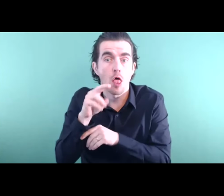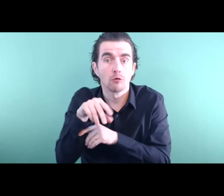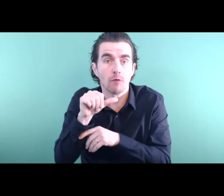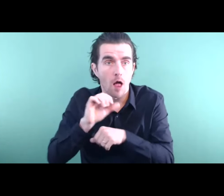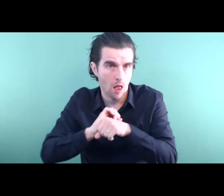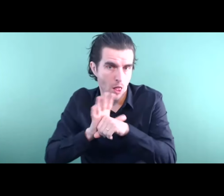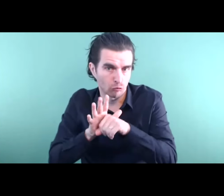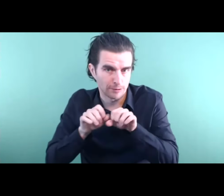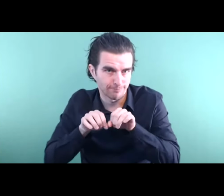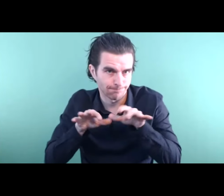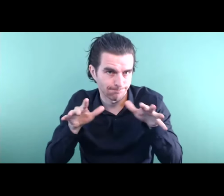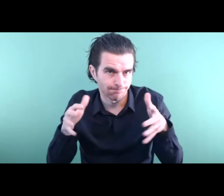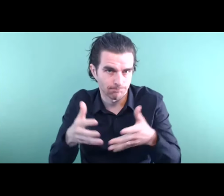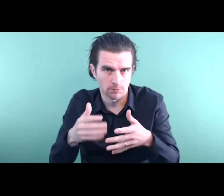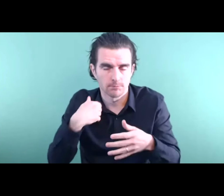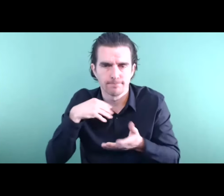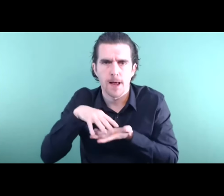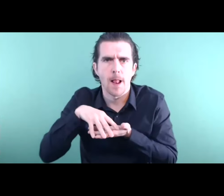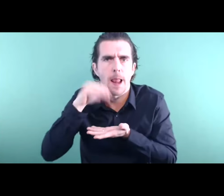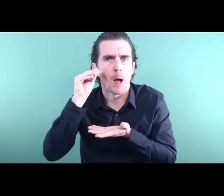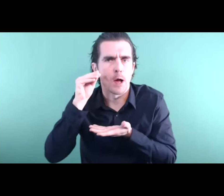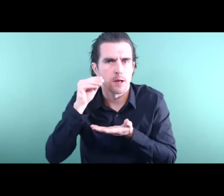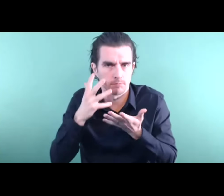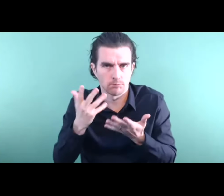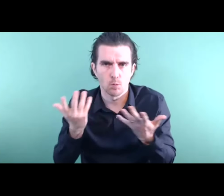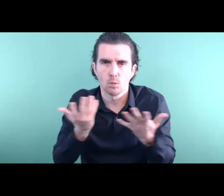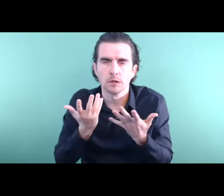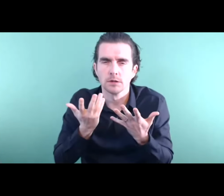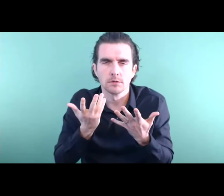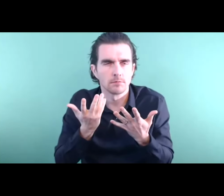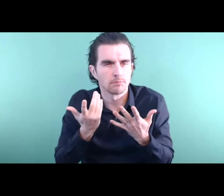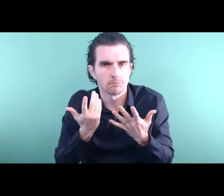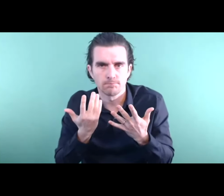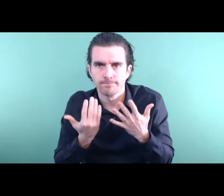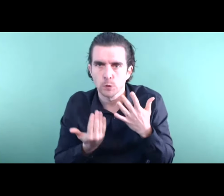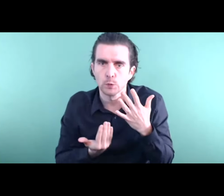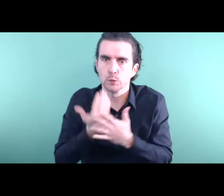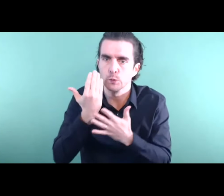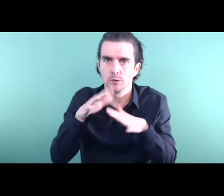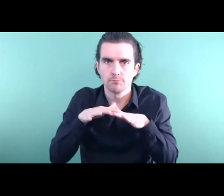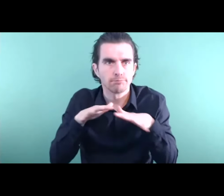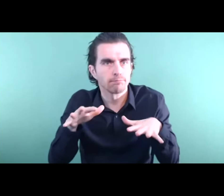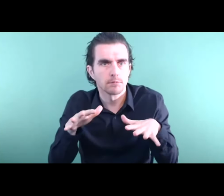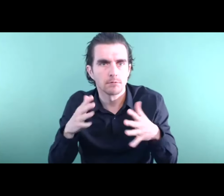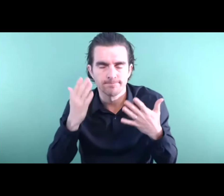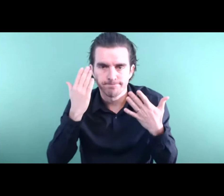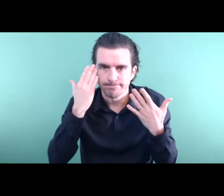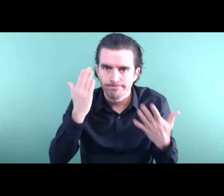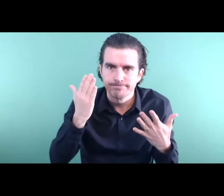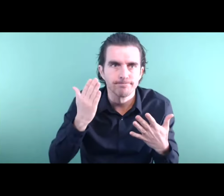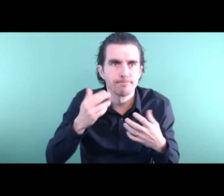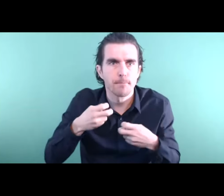politics. However, deep-rooted cultural and social practices, such as